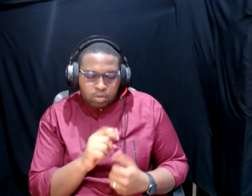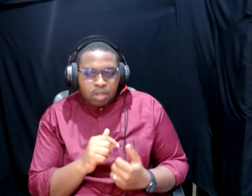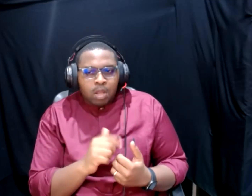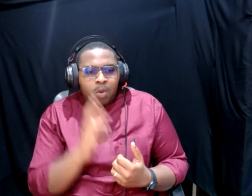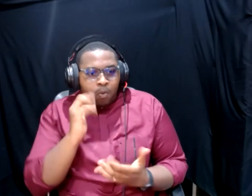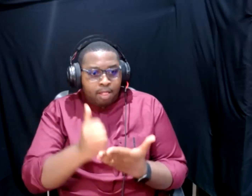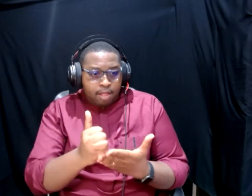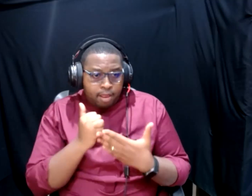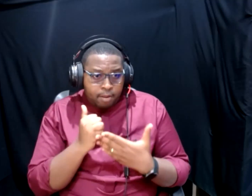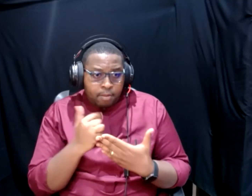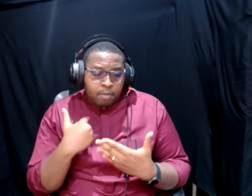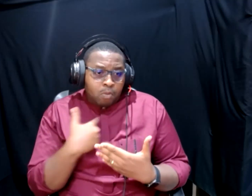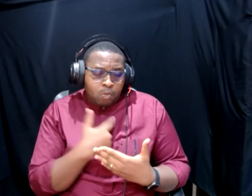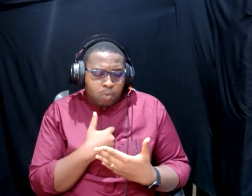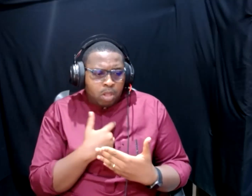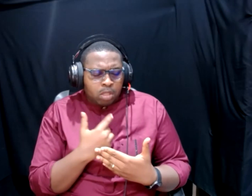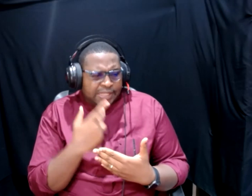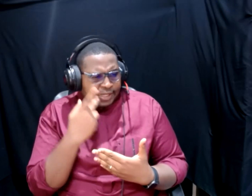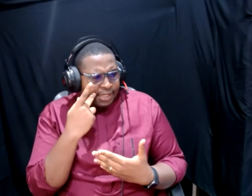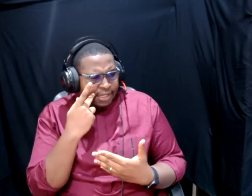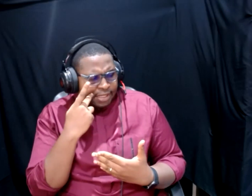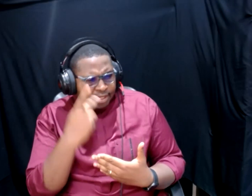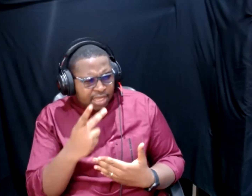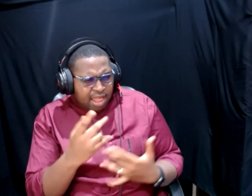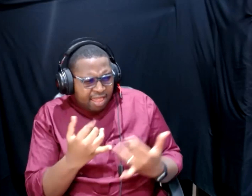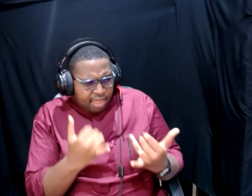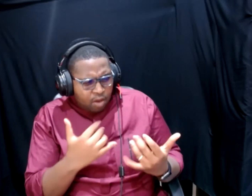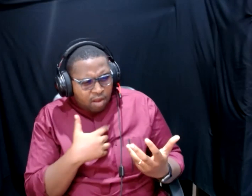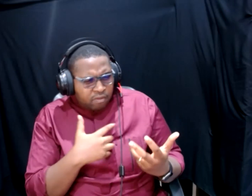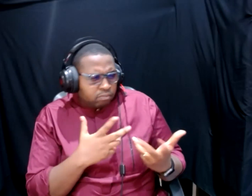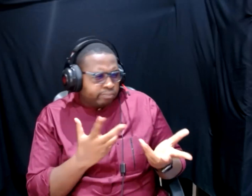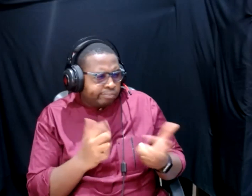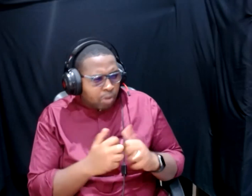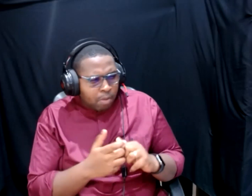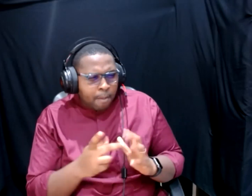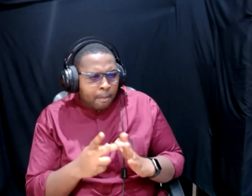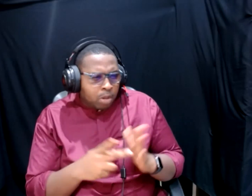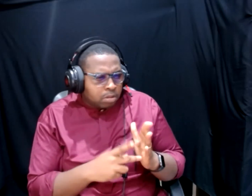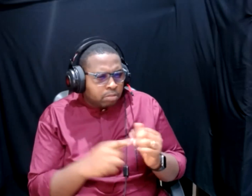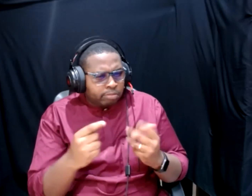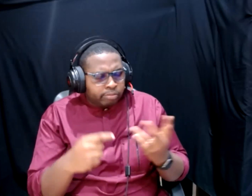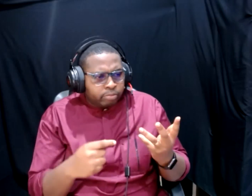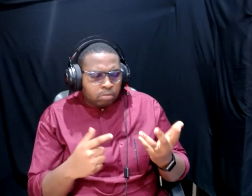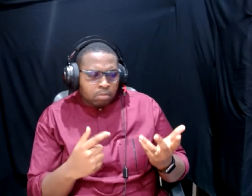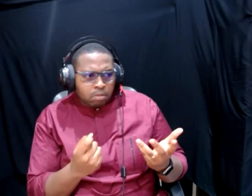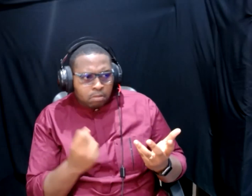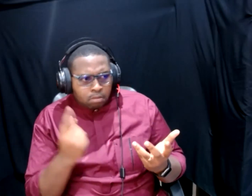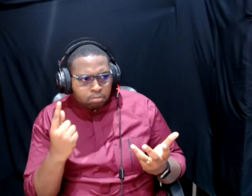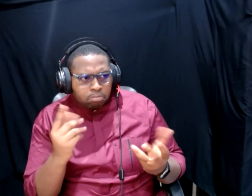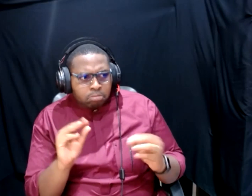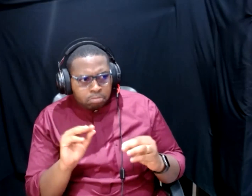much deeper understanding of the current conditions and policy landscape that policymakers are operating